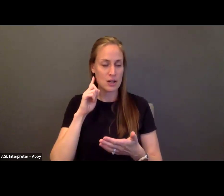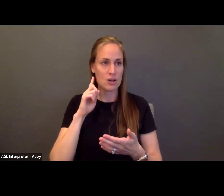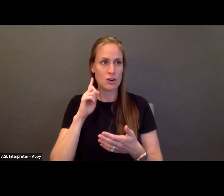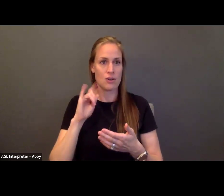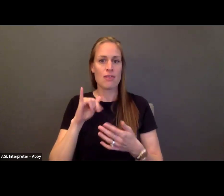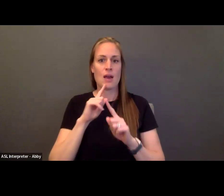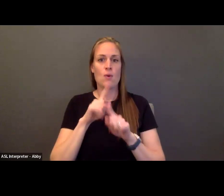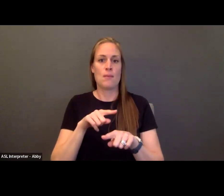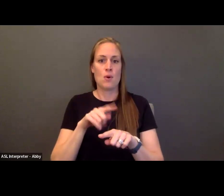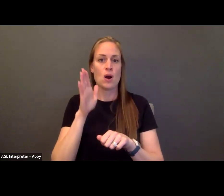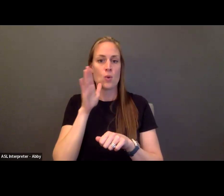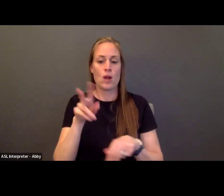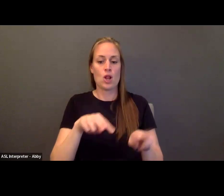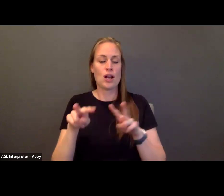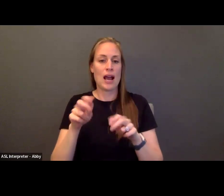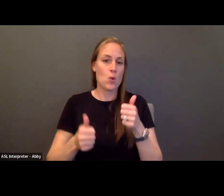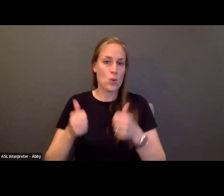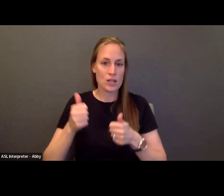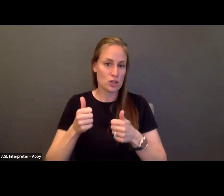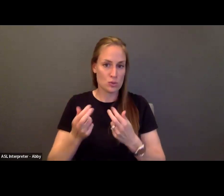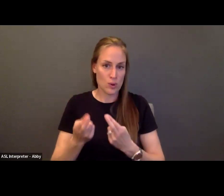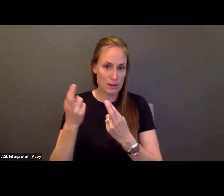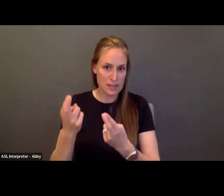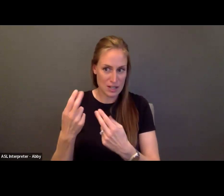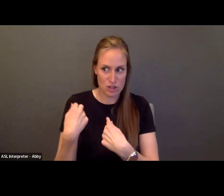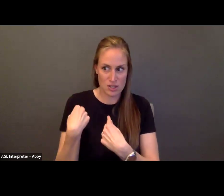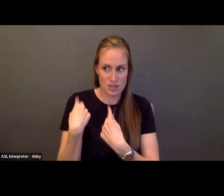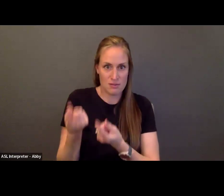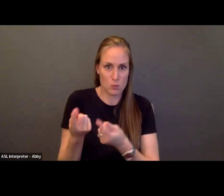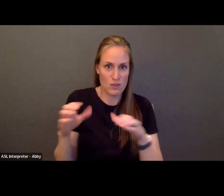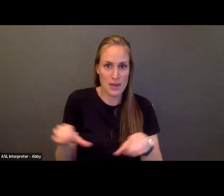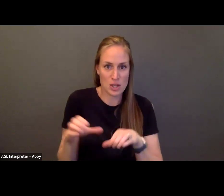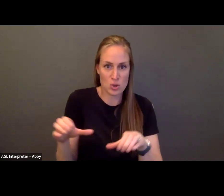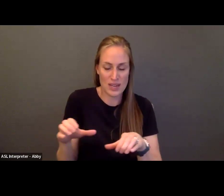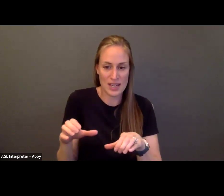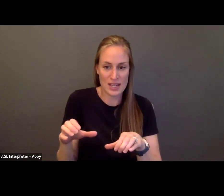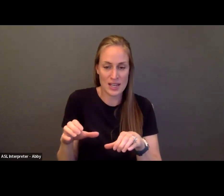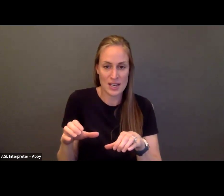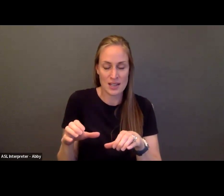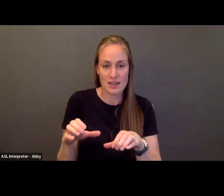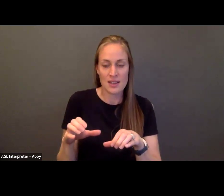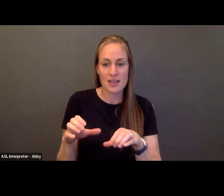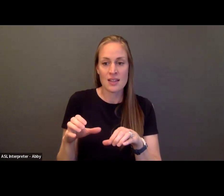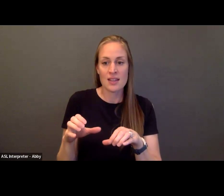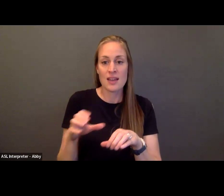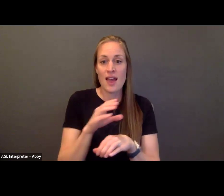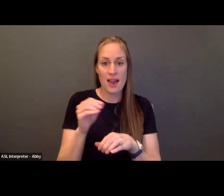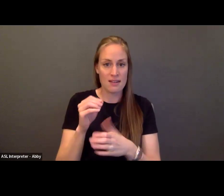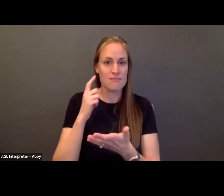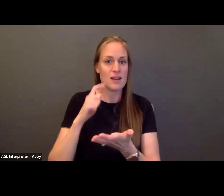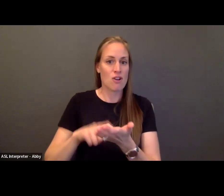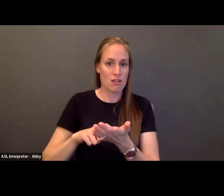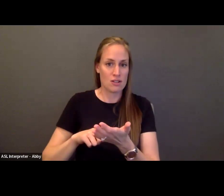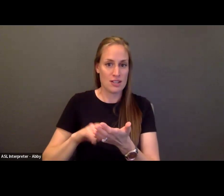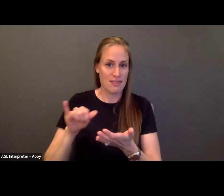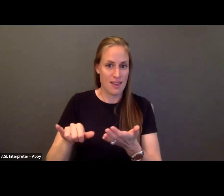which recommendations that we've done over the years have had actions taken. And acknowledging that